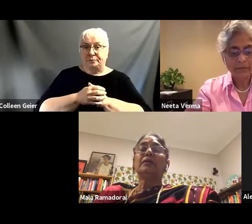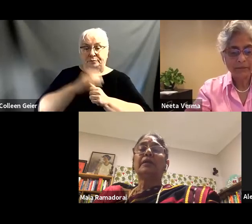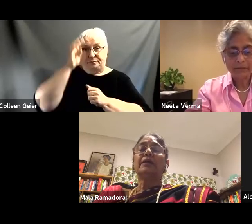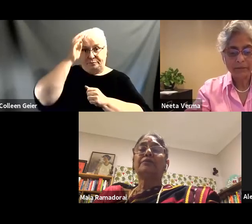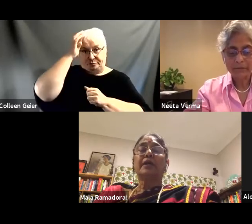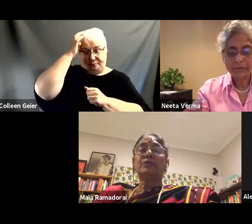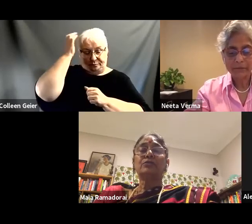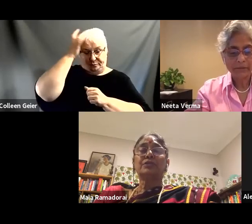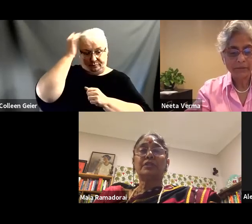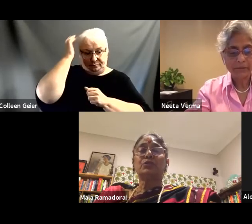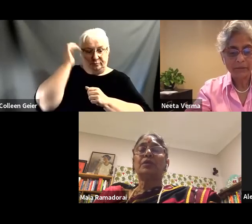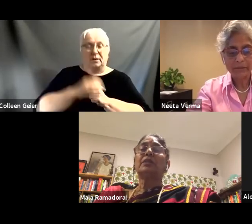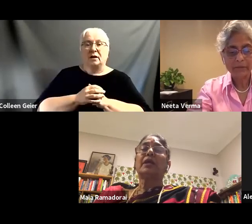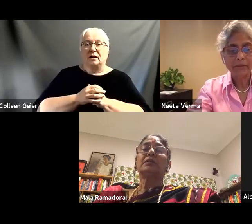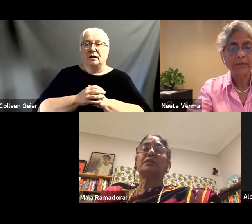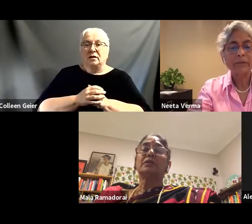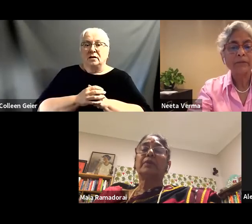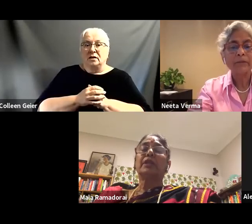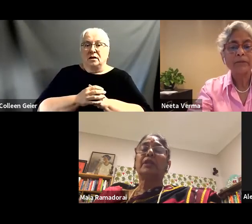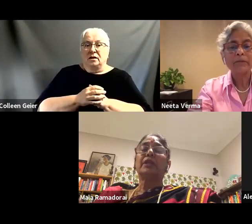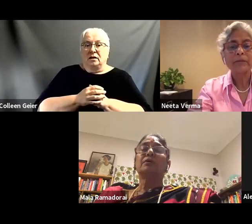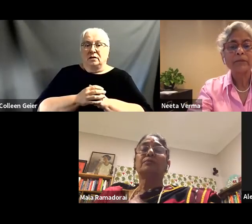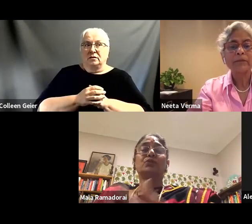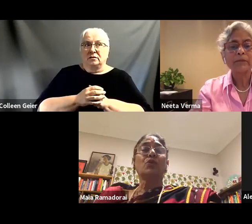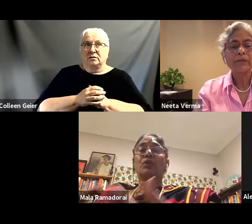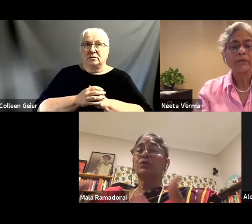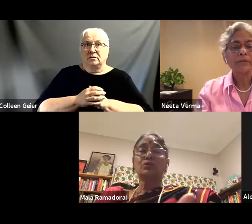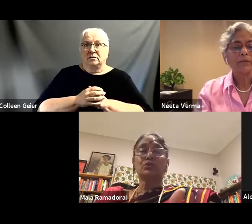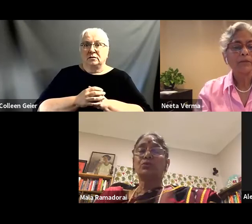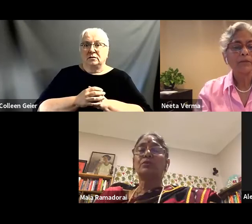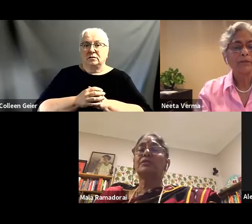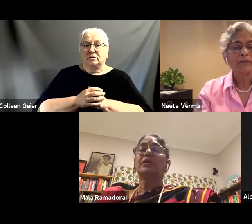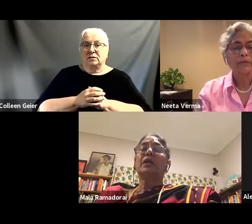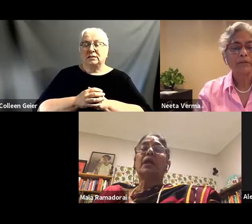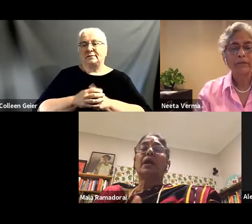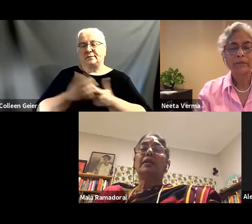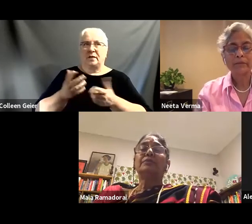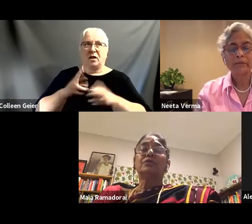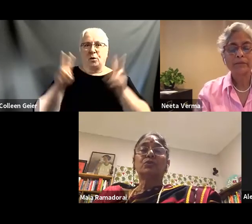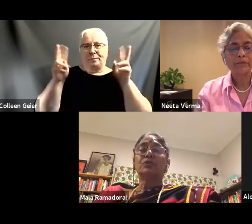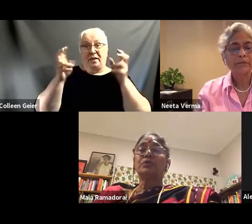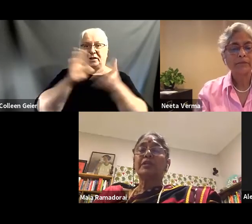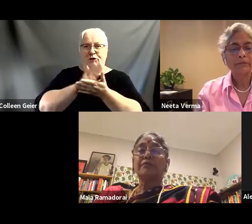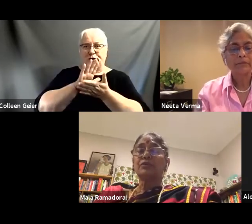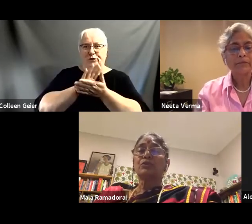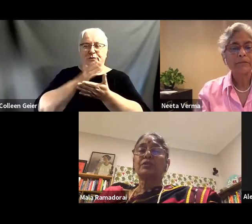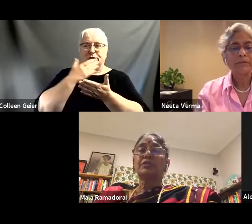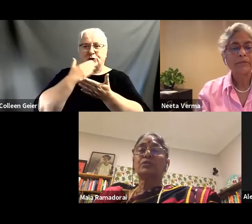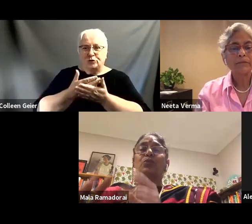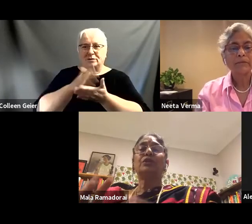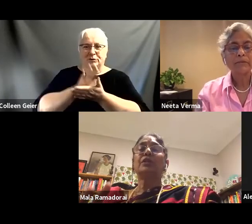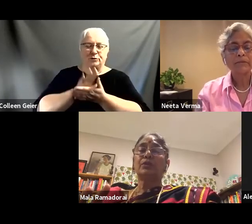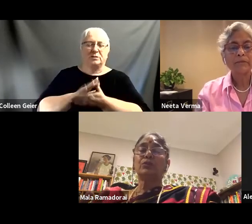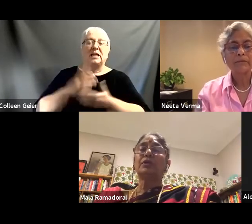and they have tried to see to it that many of the so-called good schools and schools which have